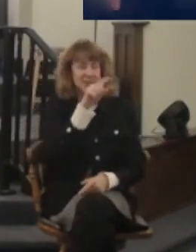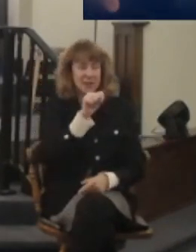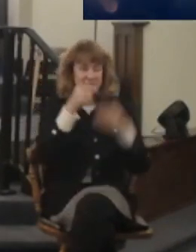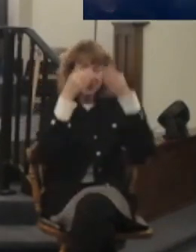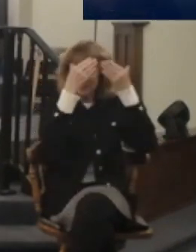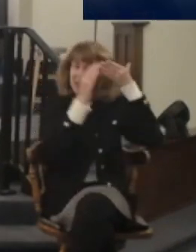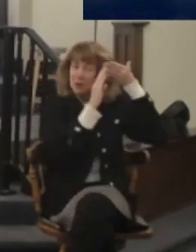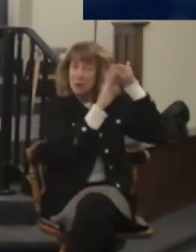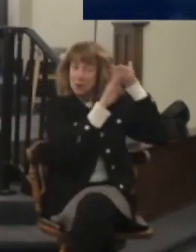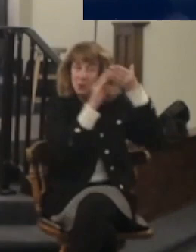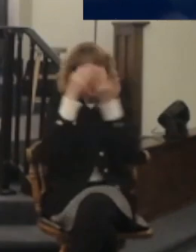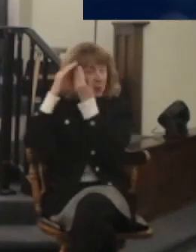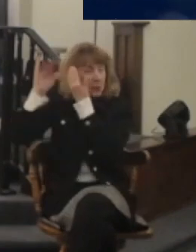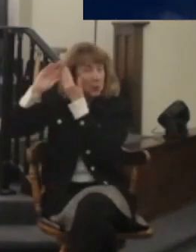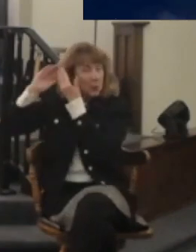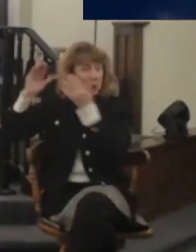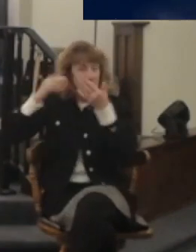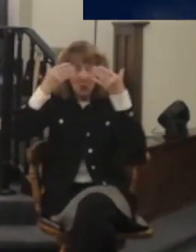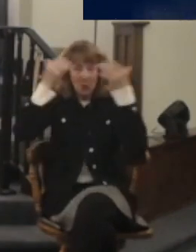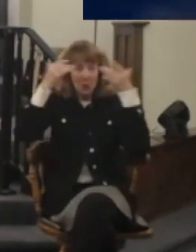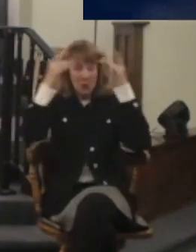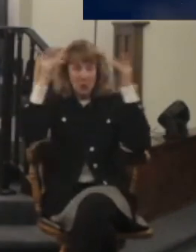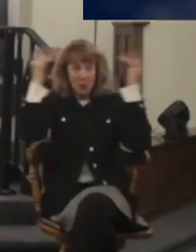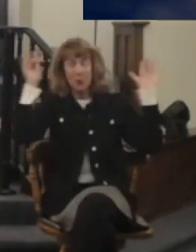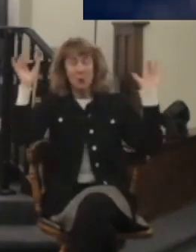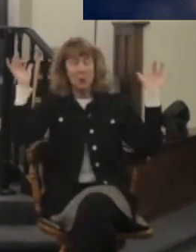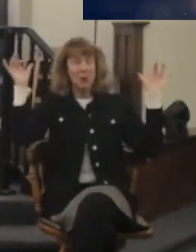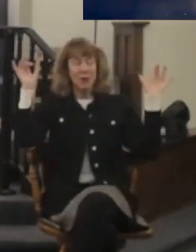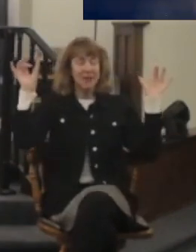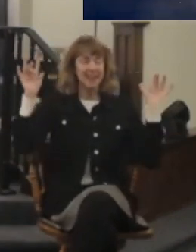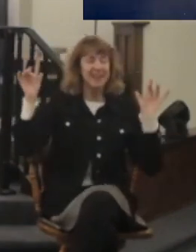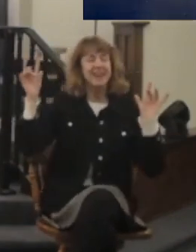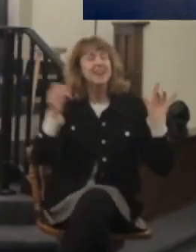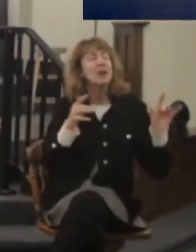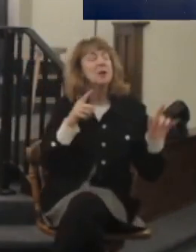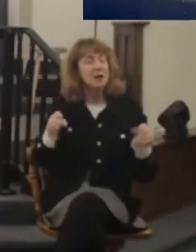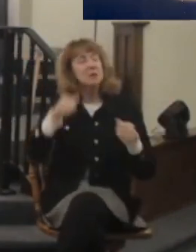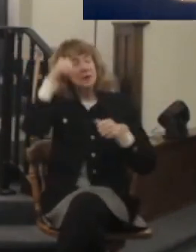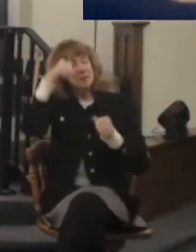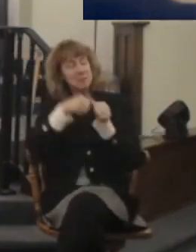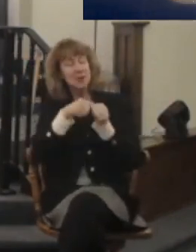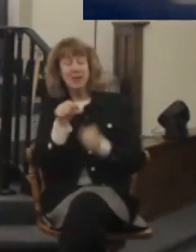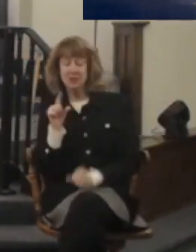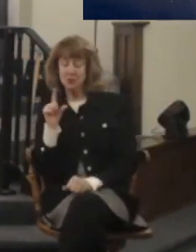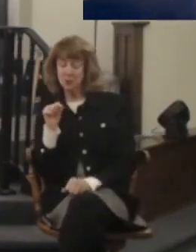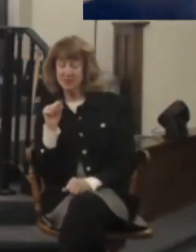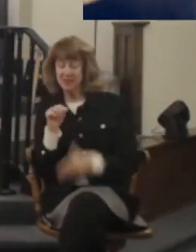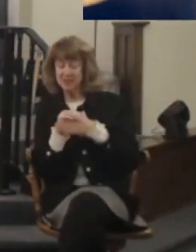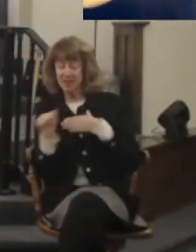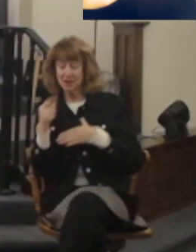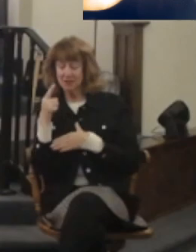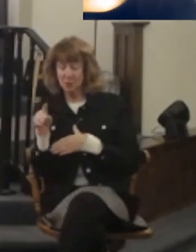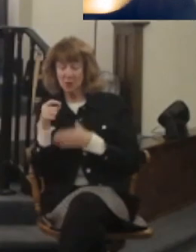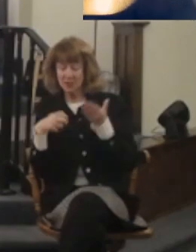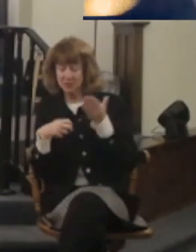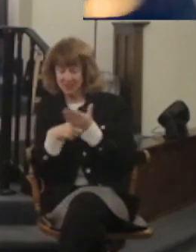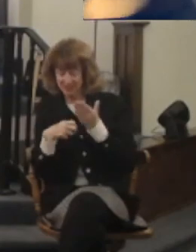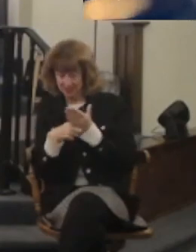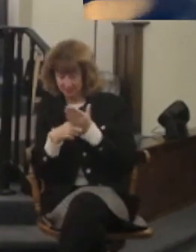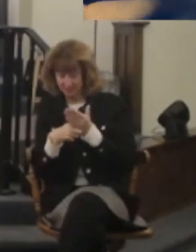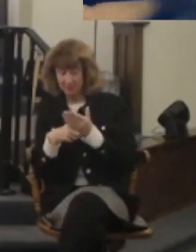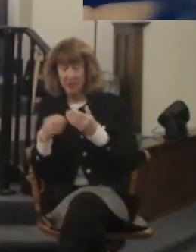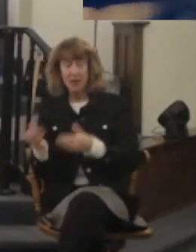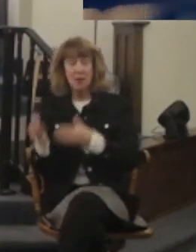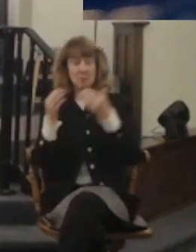Miss Kaylee on the back pew back there. And keep in mind, it's $20 for the ticket for the youth to get in,